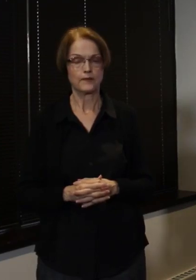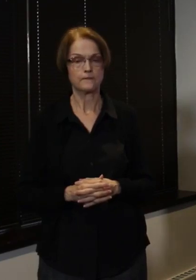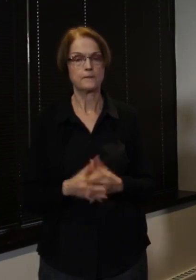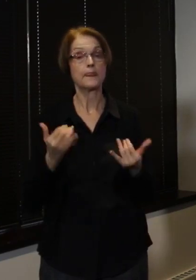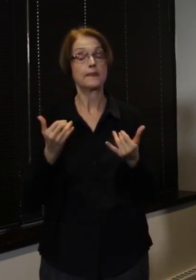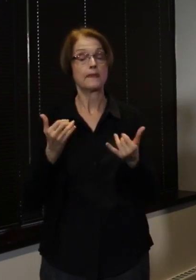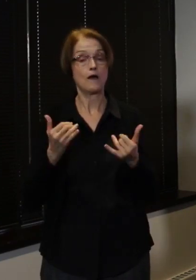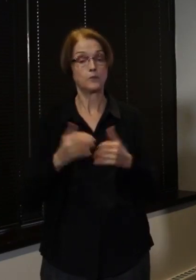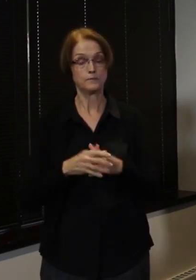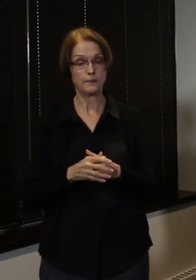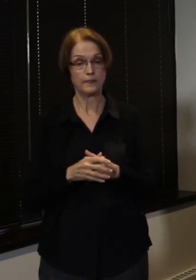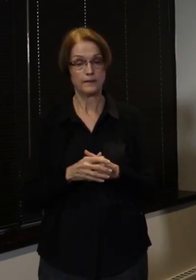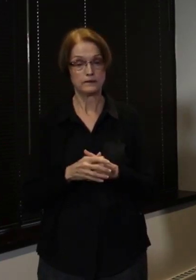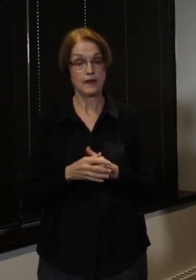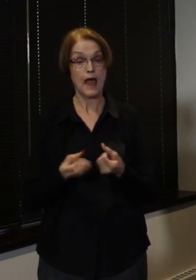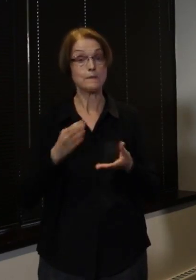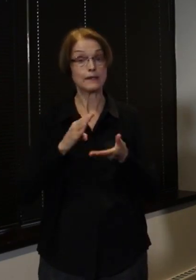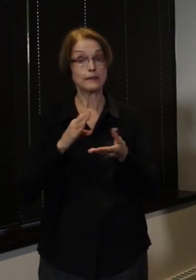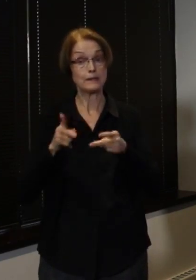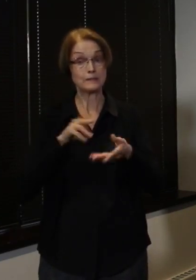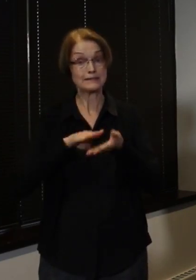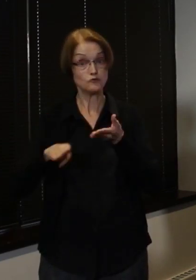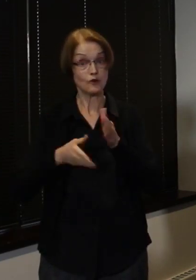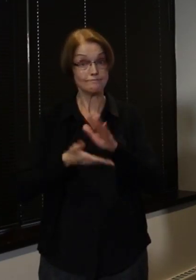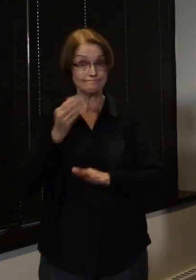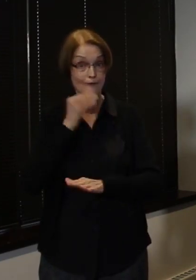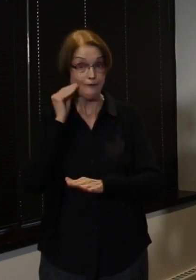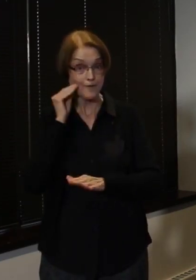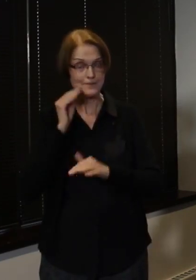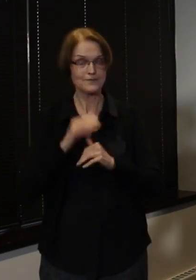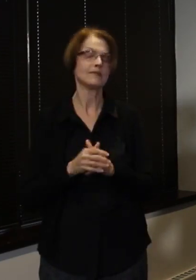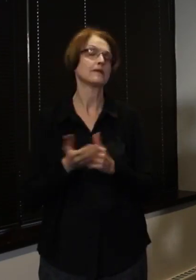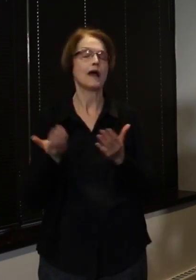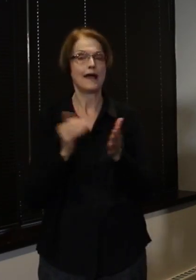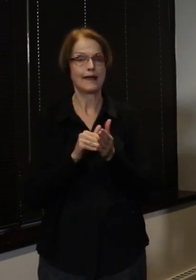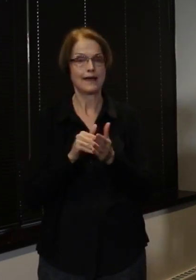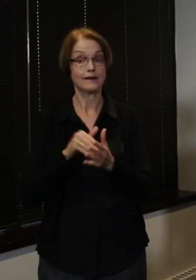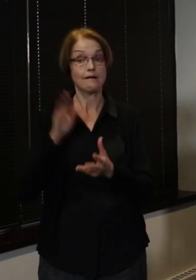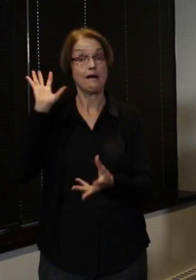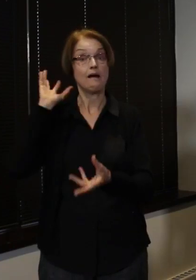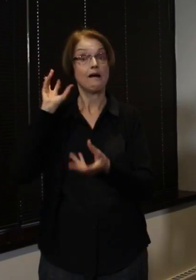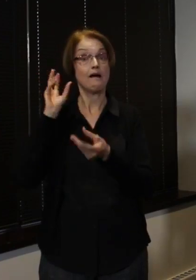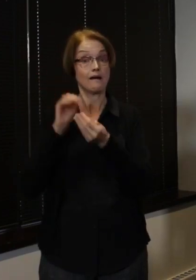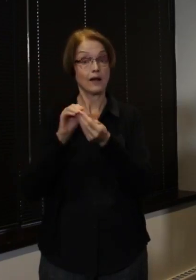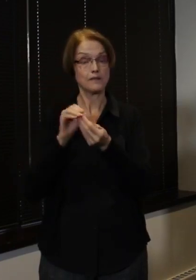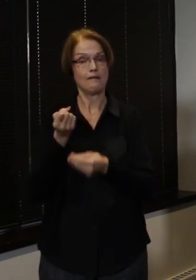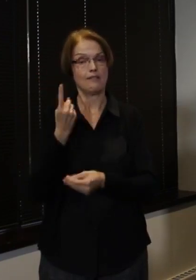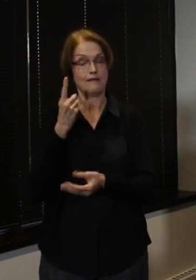Taking a look now at our discharges. So again, we have a cumulative